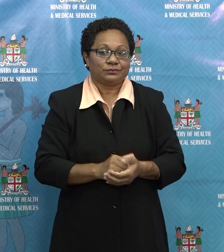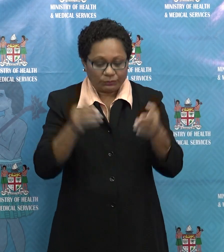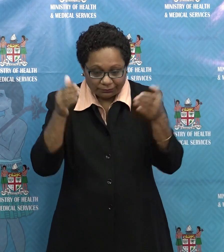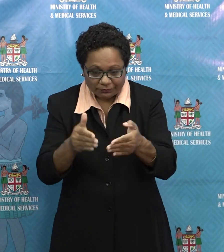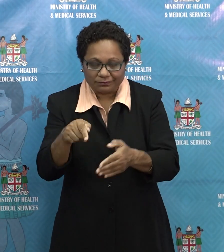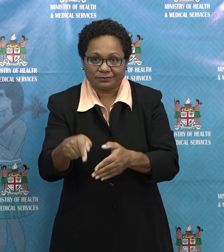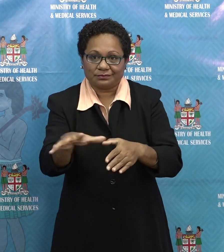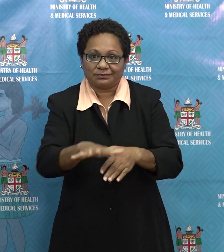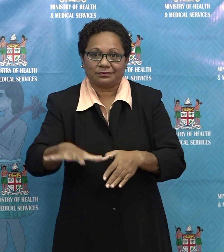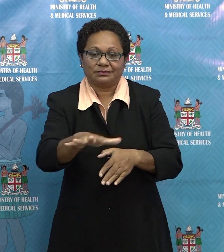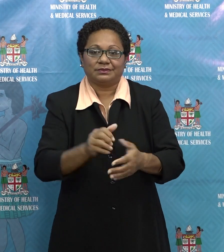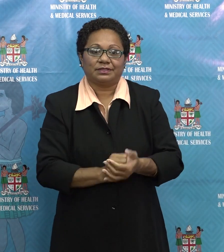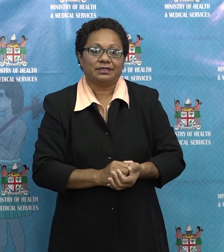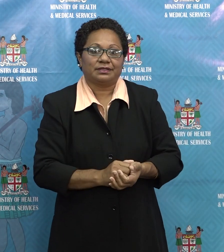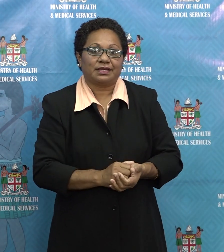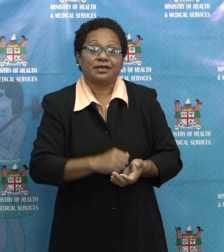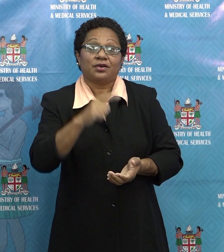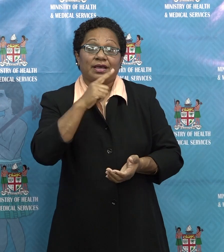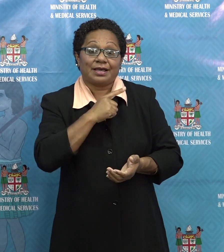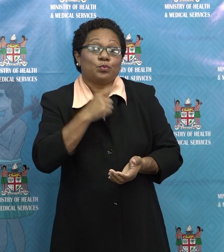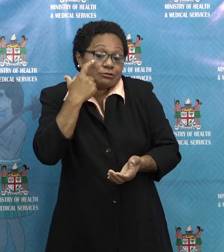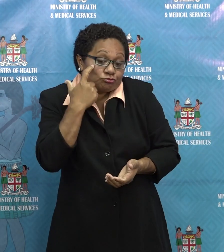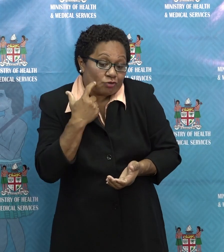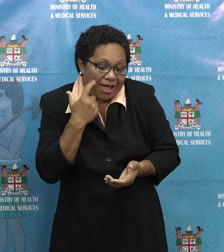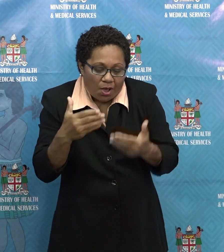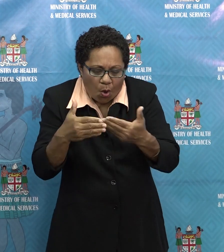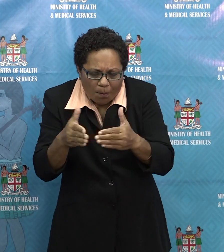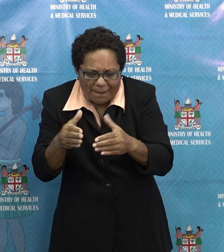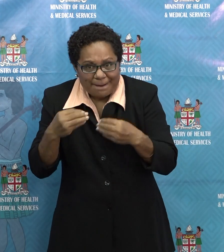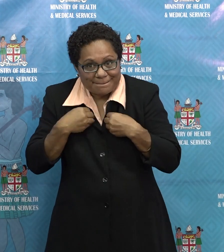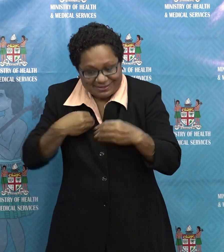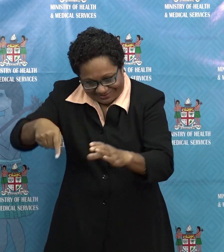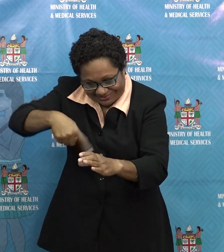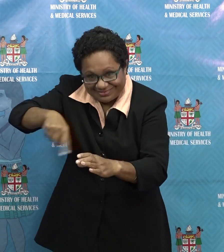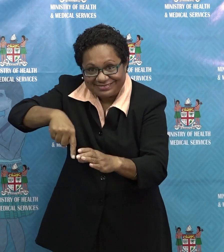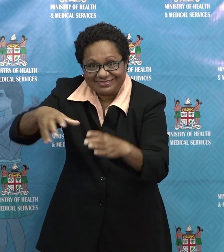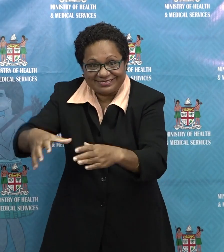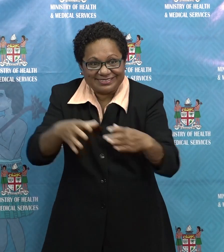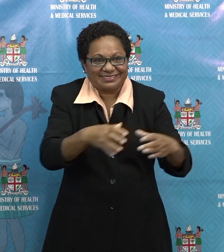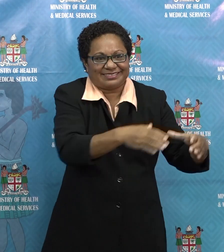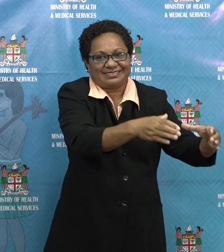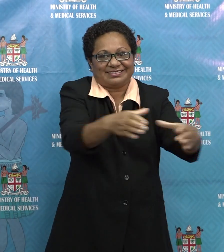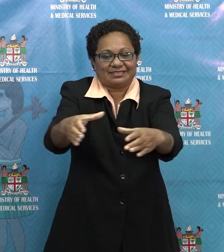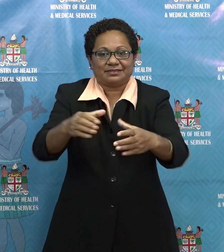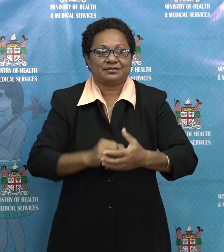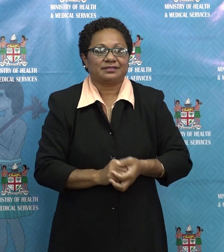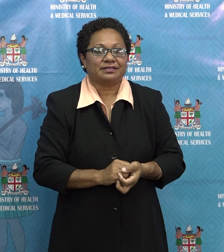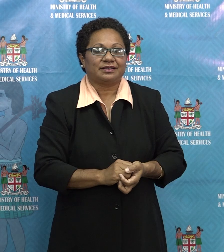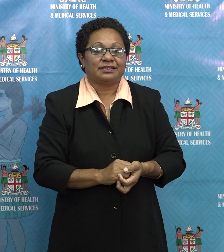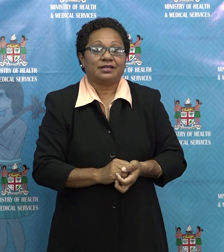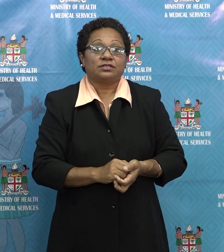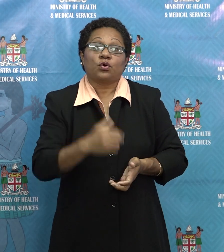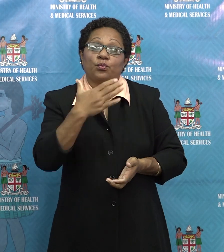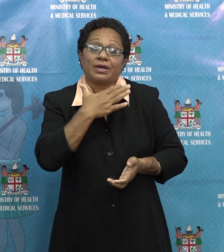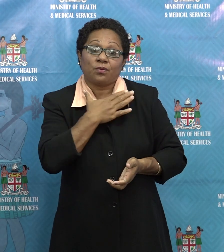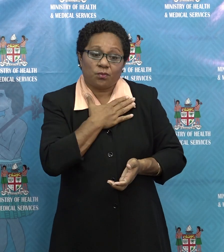and economic activity if possible in bubbles that mitigate widespread transmission of the virus. We want essential